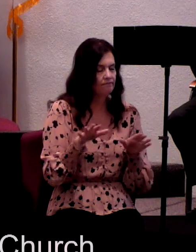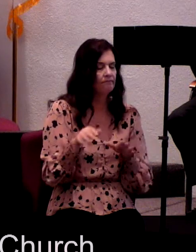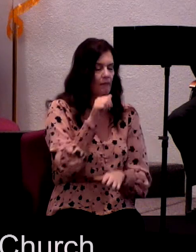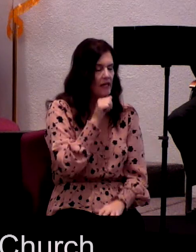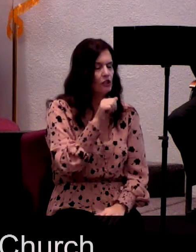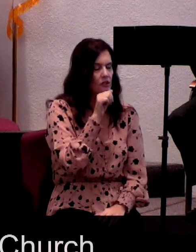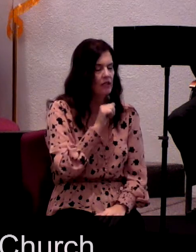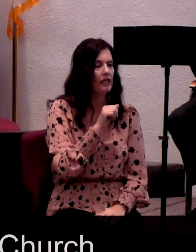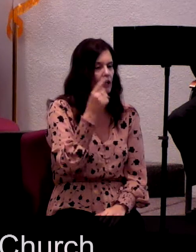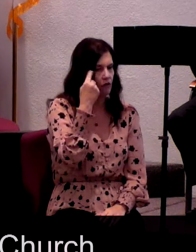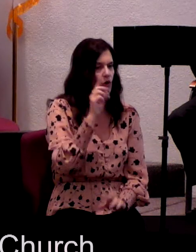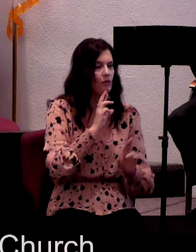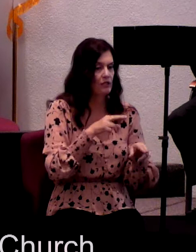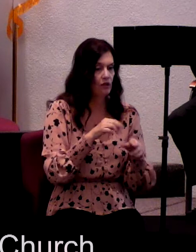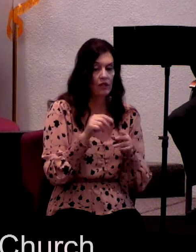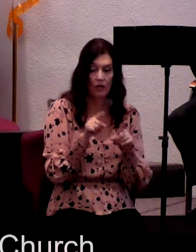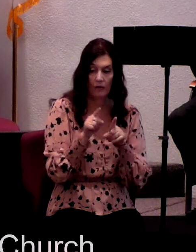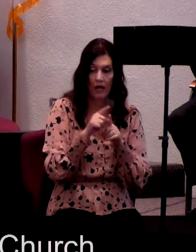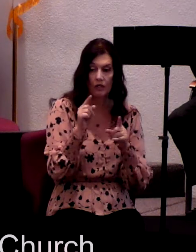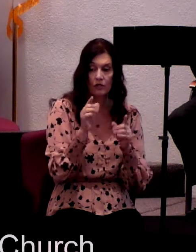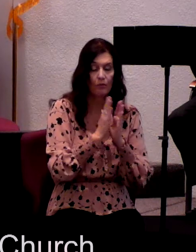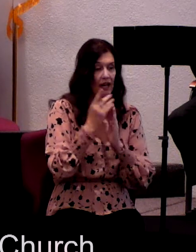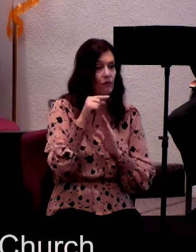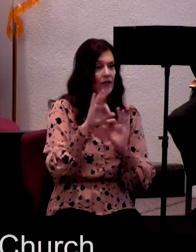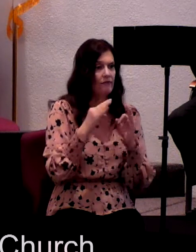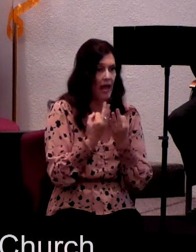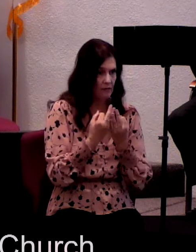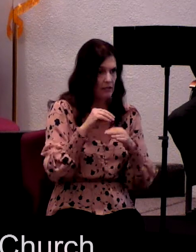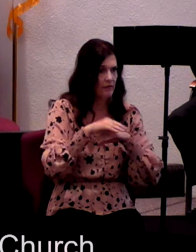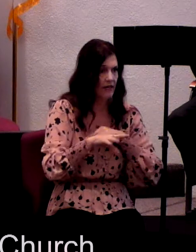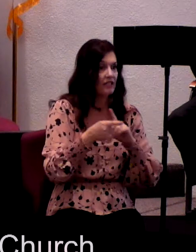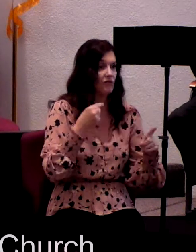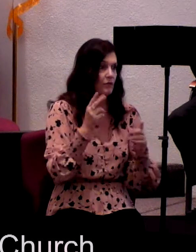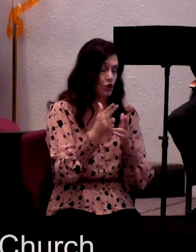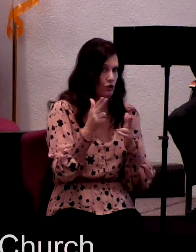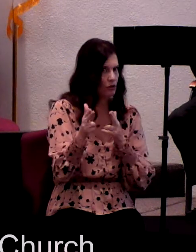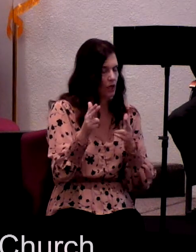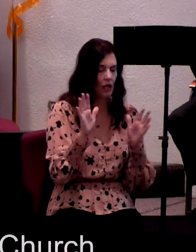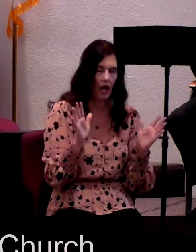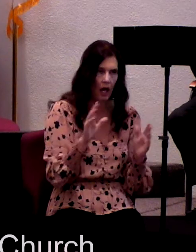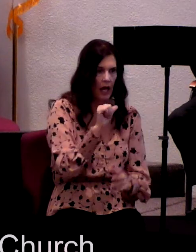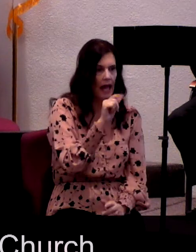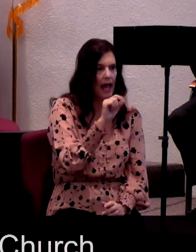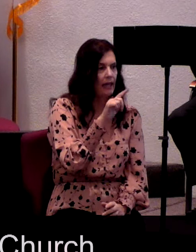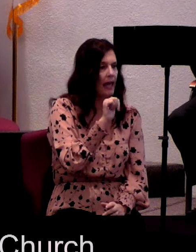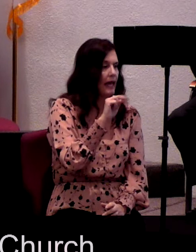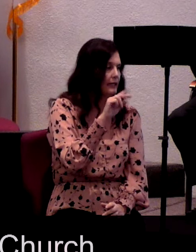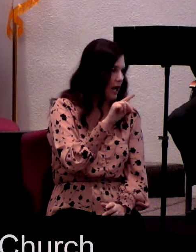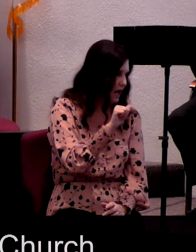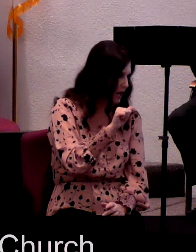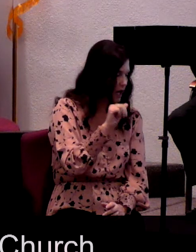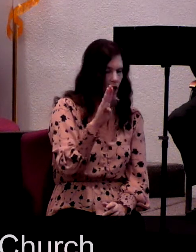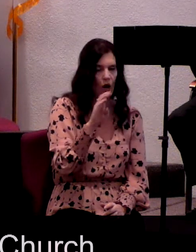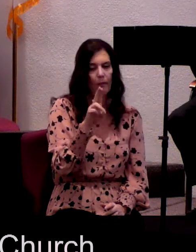patiently. We also pray for the families that have been affected by the shootings in Atlanta and Boulder and other